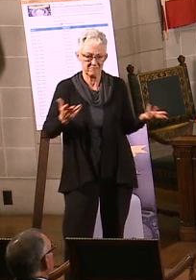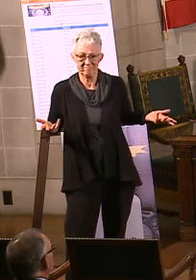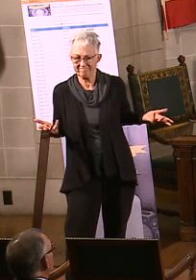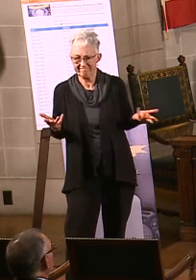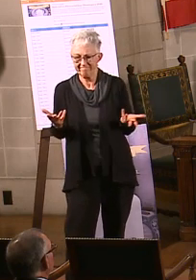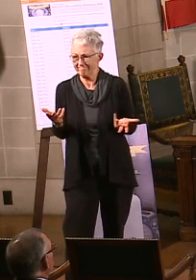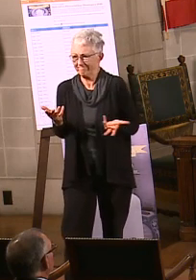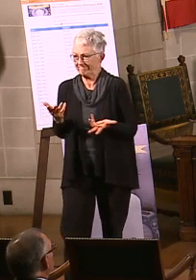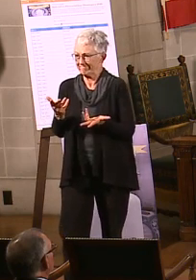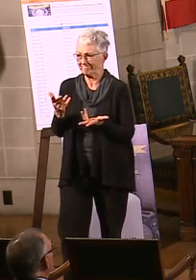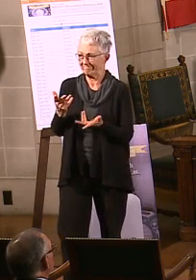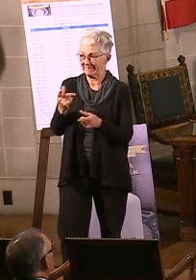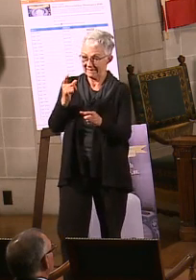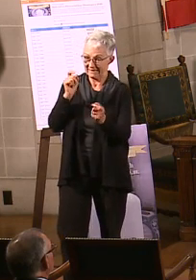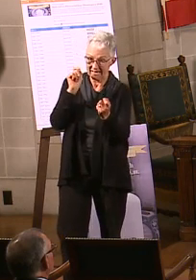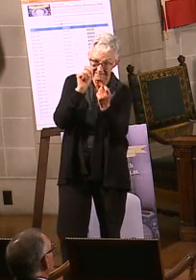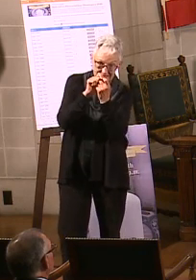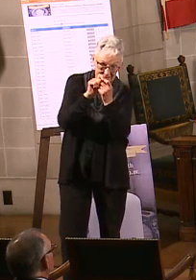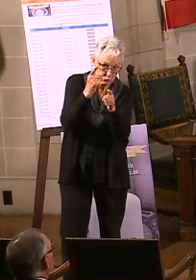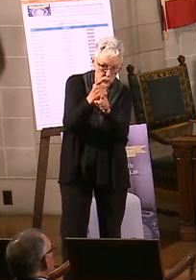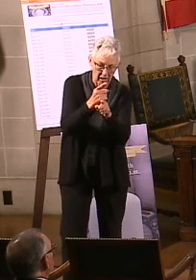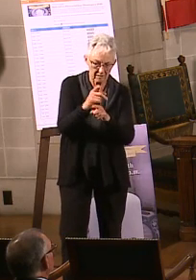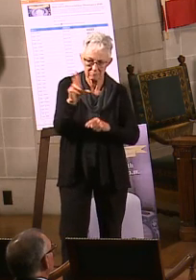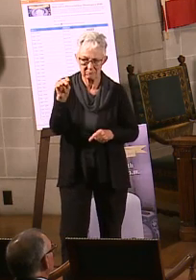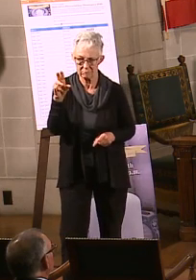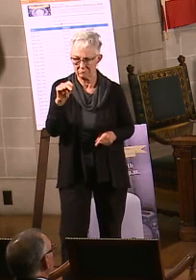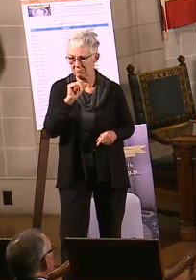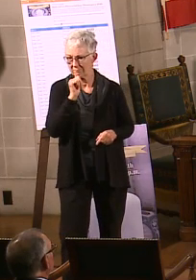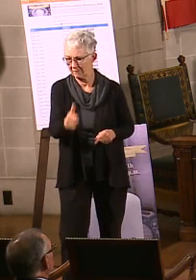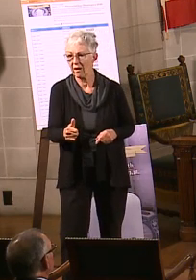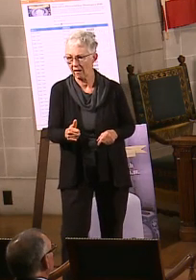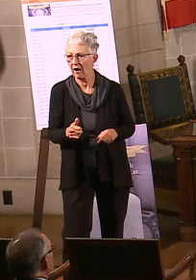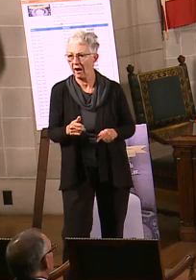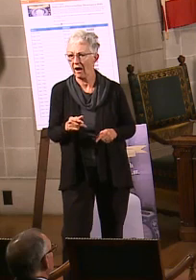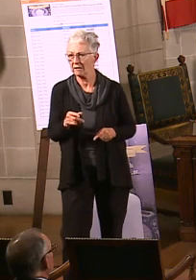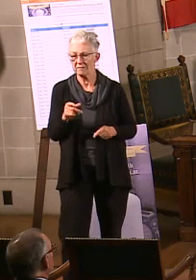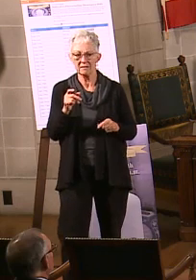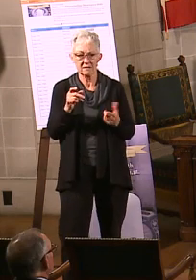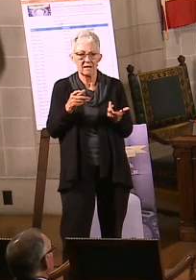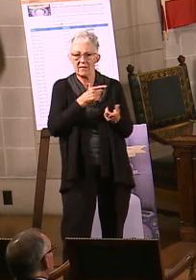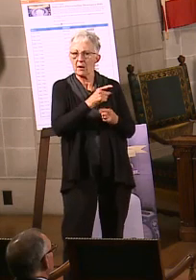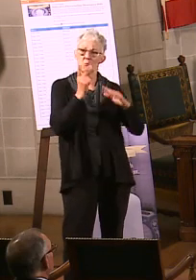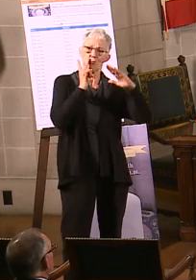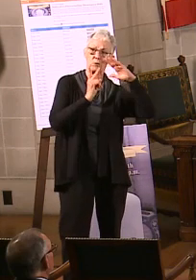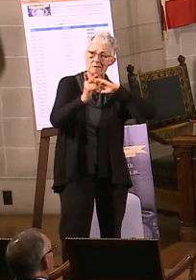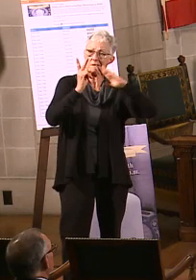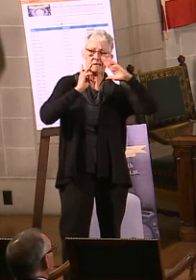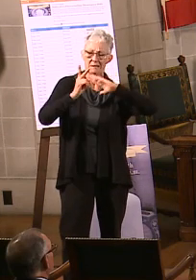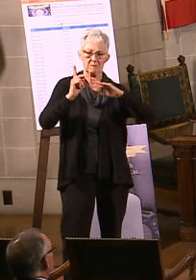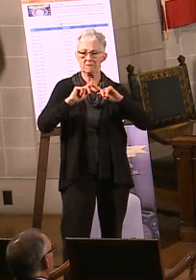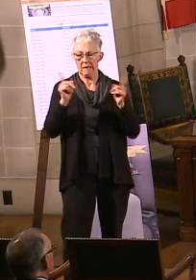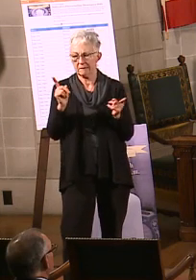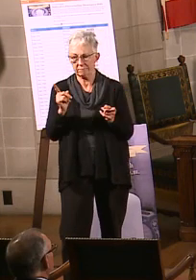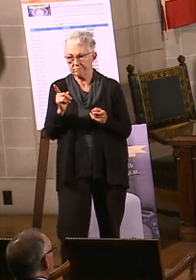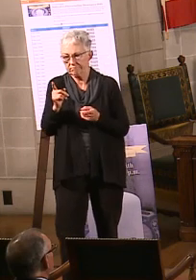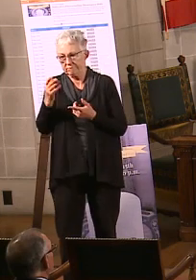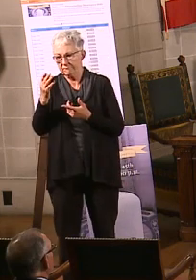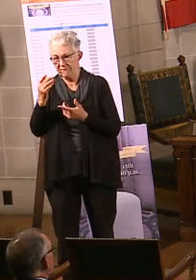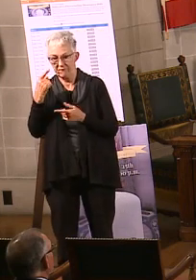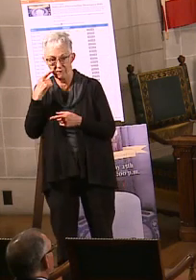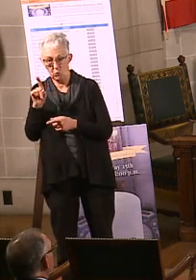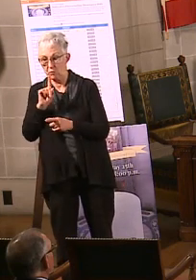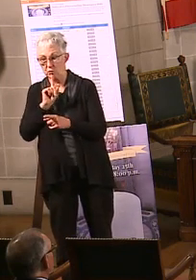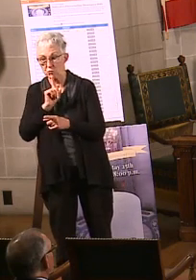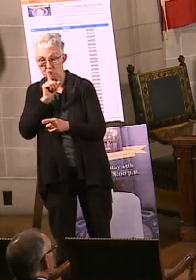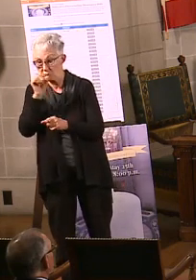predictive. So I don't really think about it with regard to when the cases peak so much as what